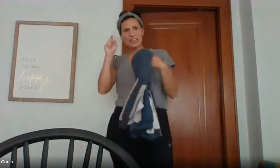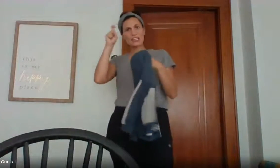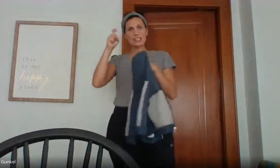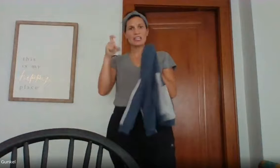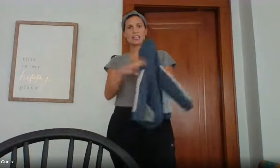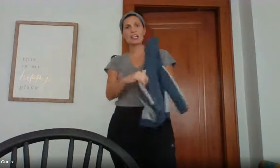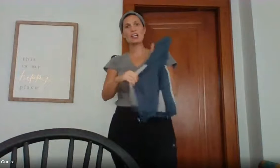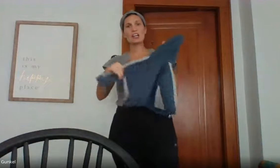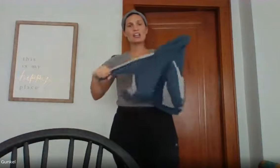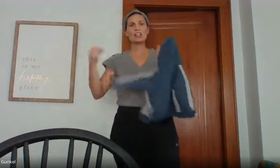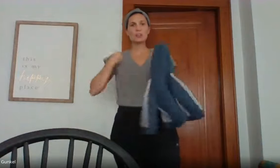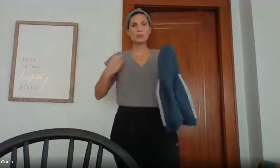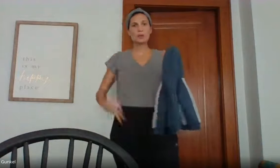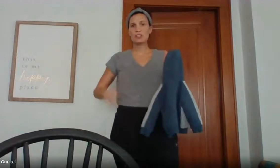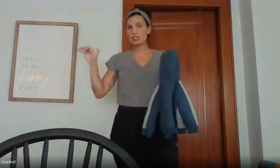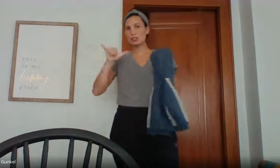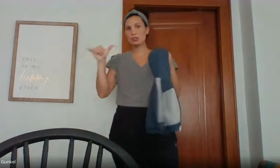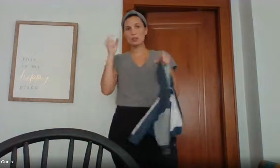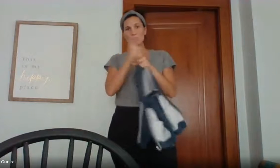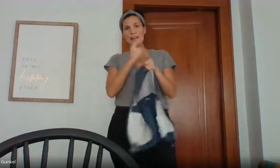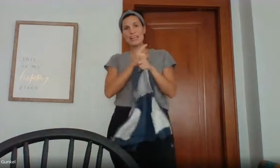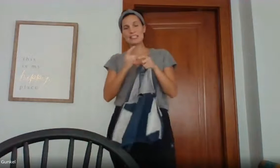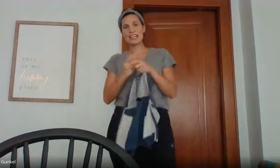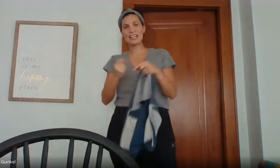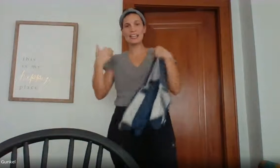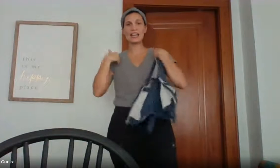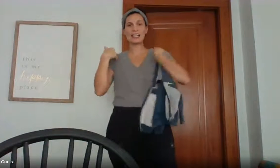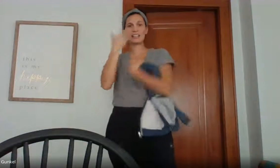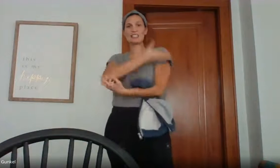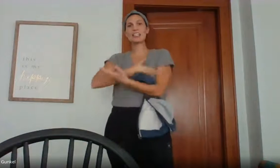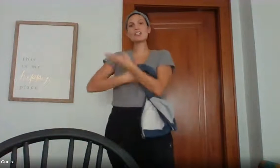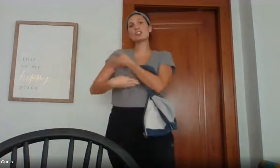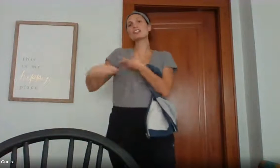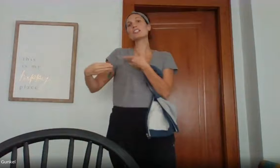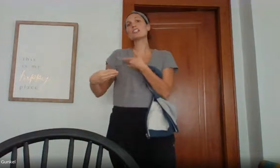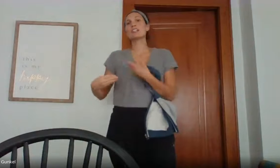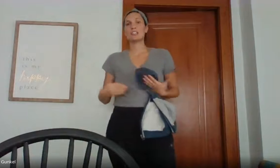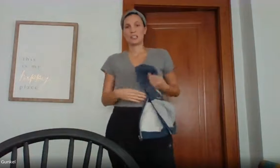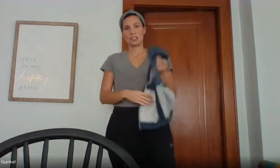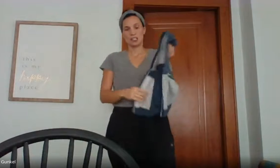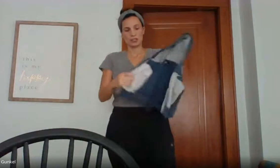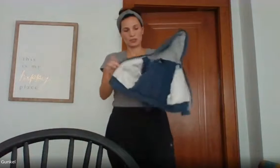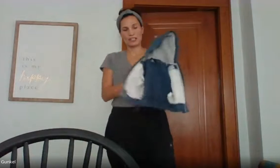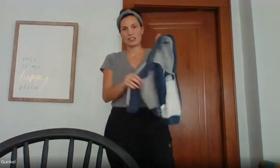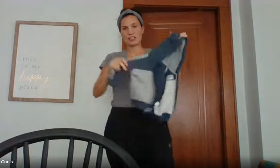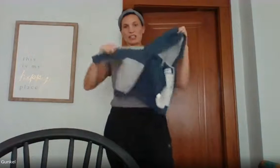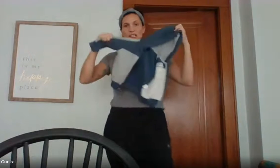Maverick needed a sweatshirt too, right? He had on a t-shirt. So here's